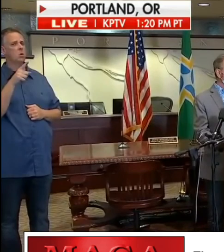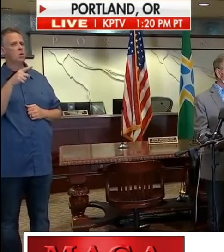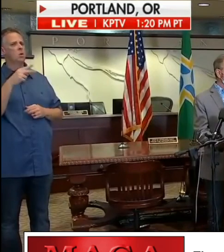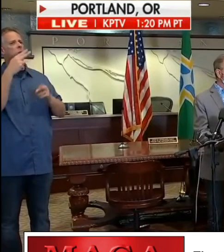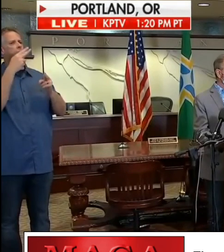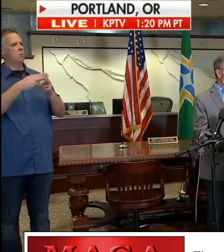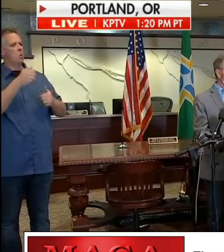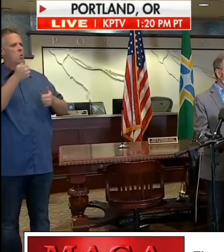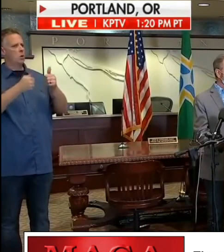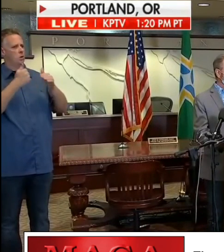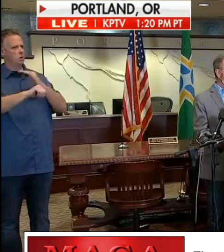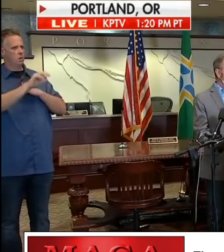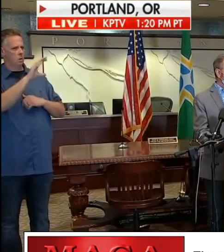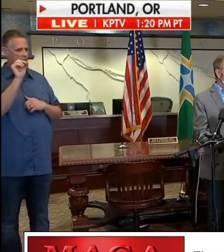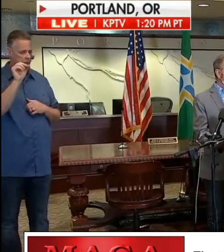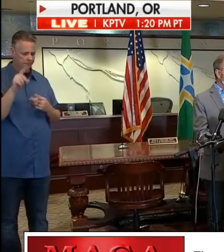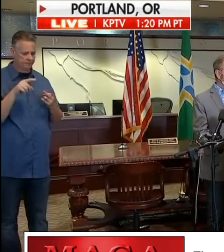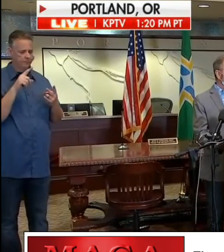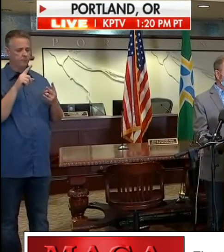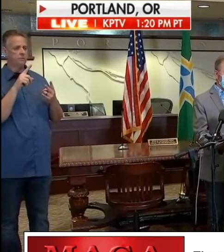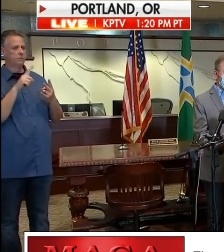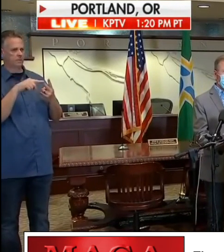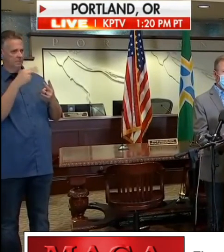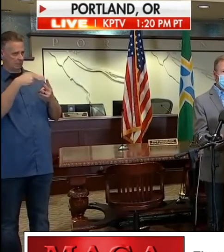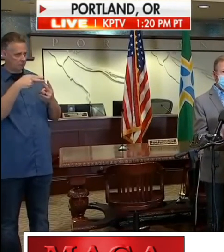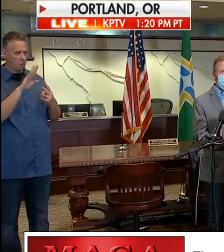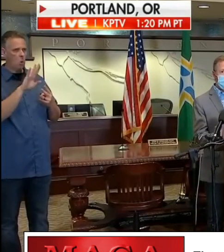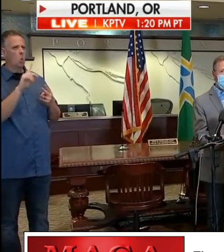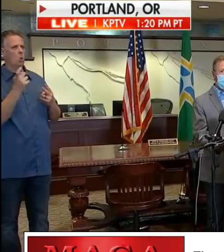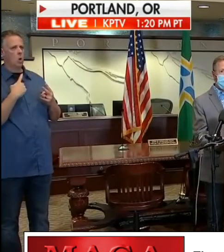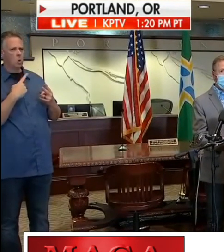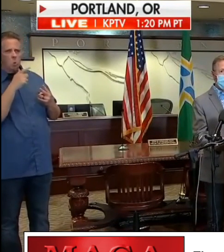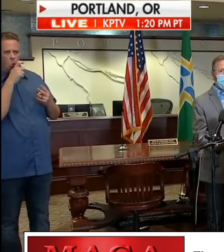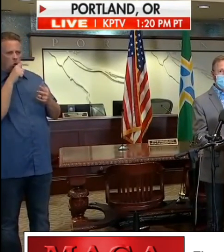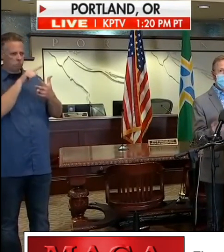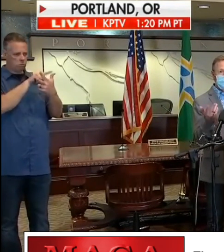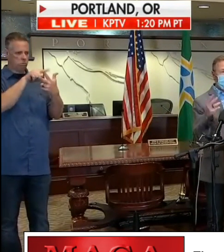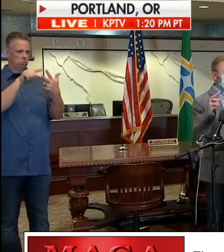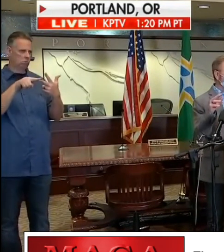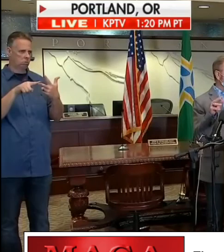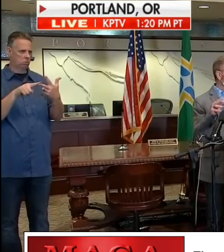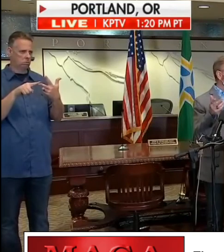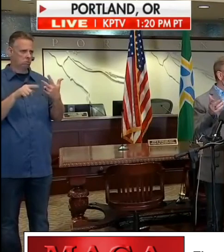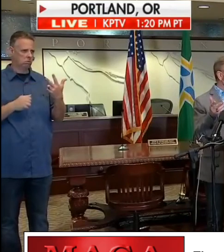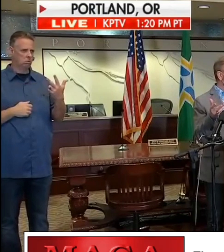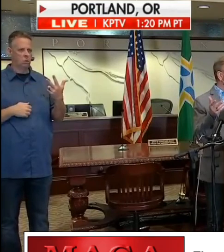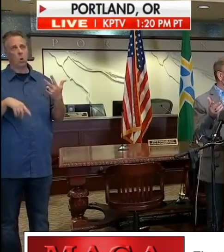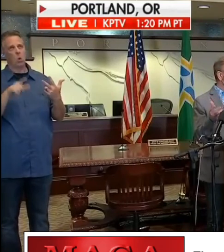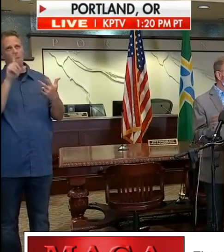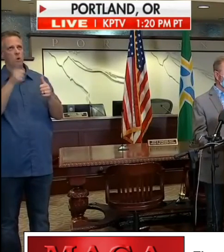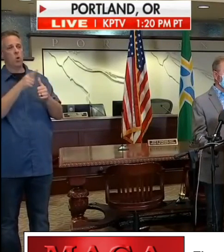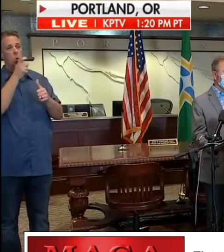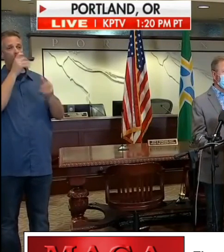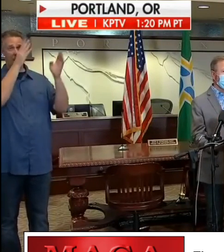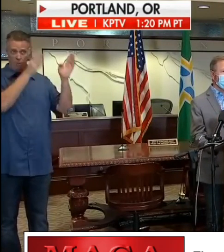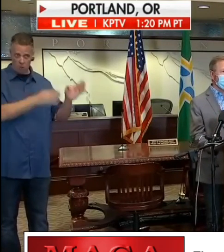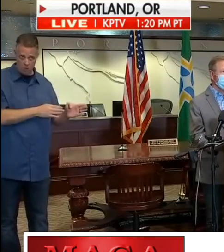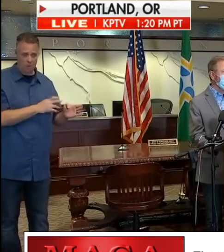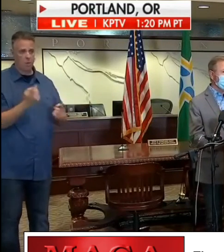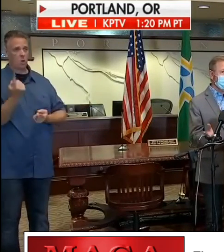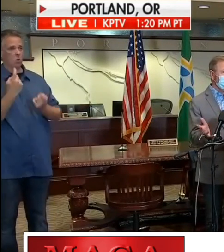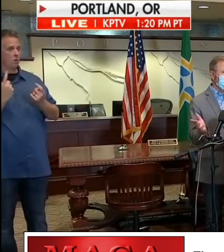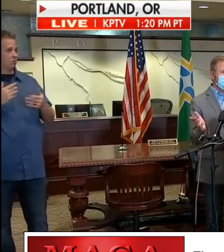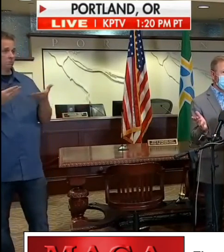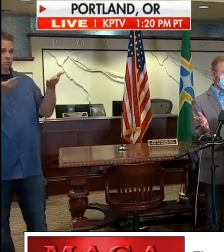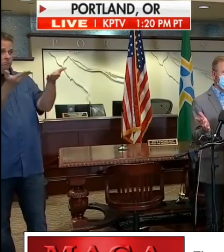with, your name, and then your question and who it's directed at, or maybe in the other order, who it's directed at and then your question.